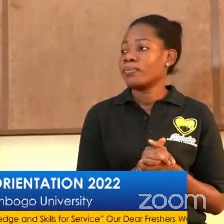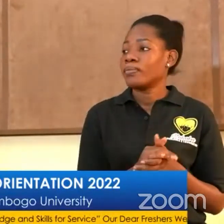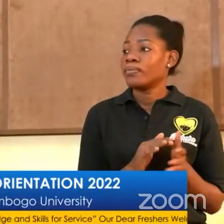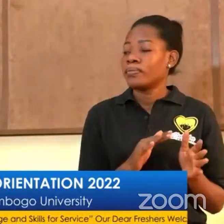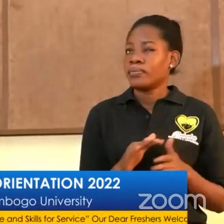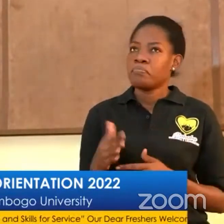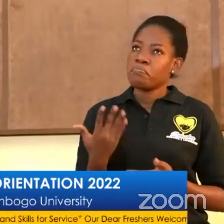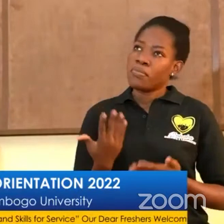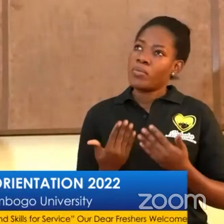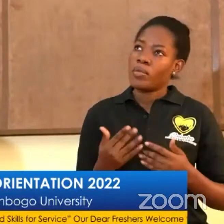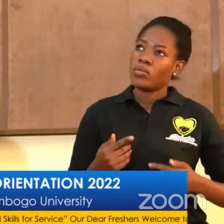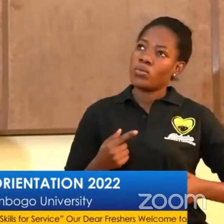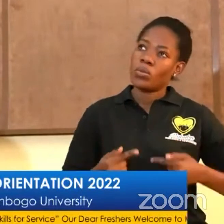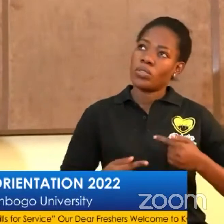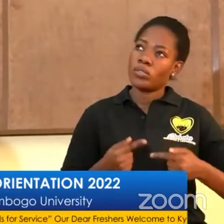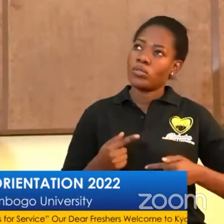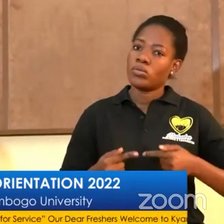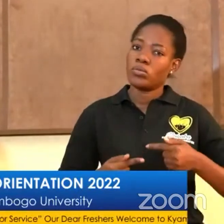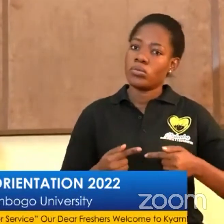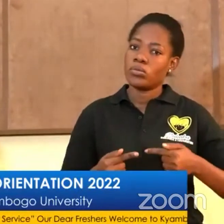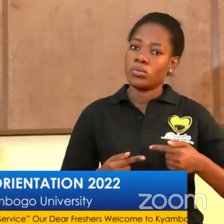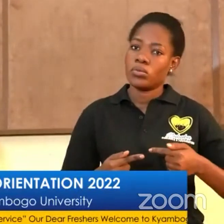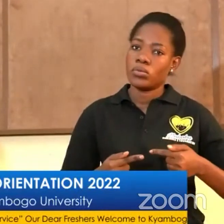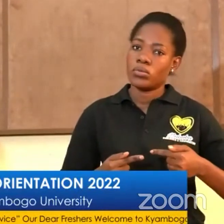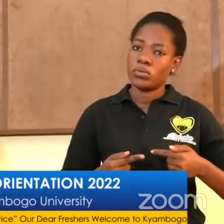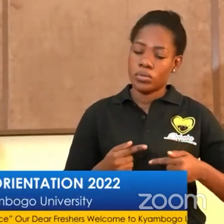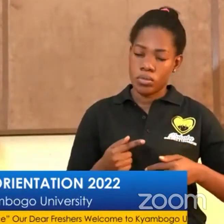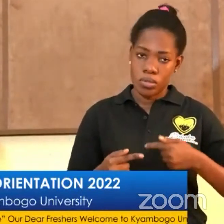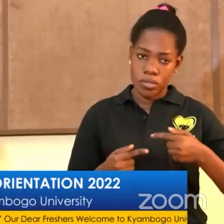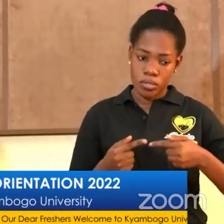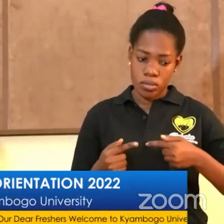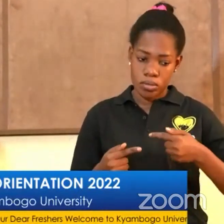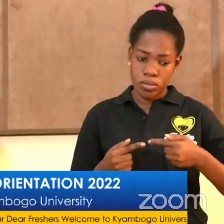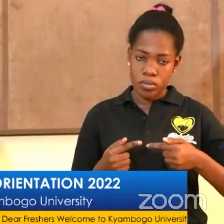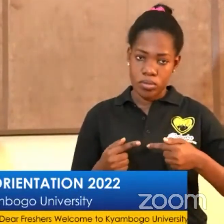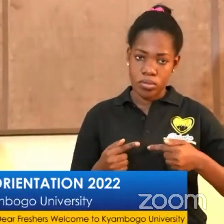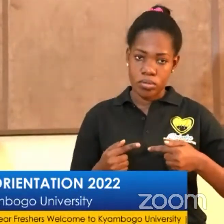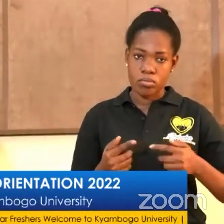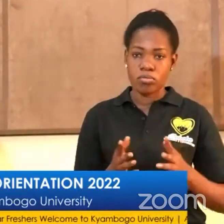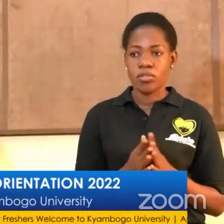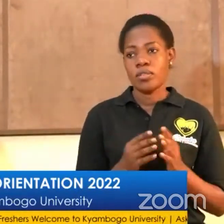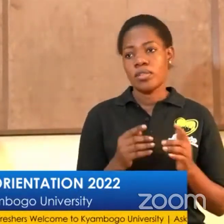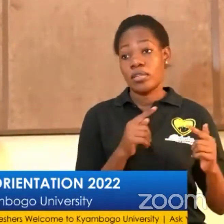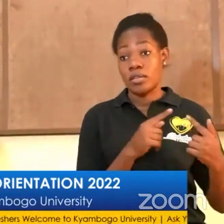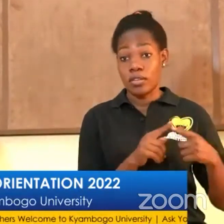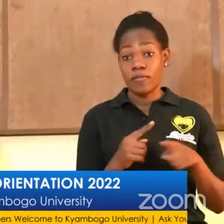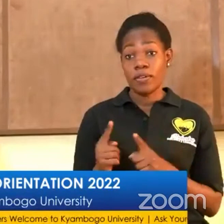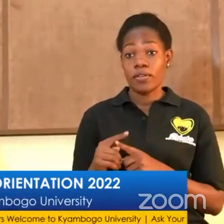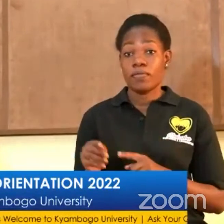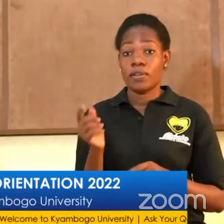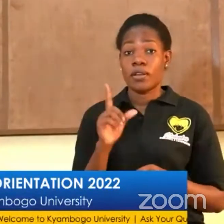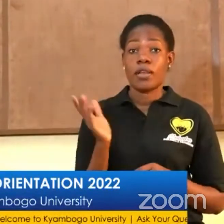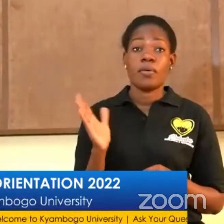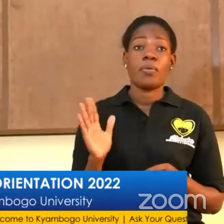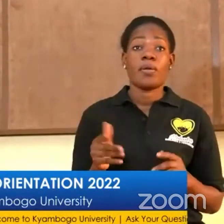maybe to continue with the different library service centers.